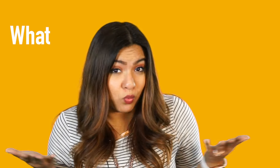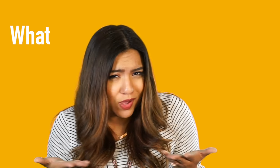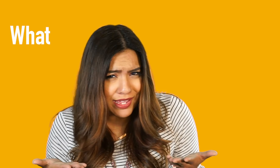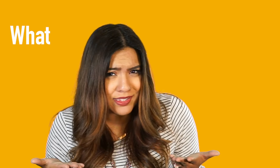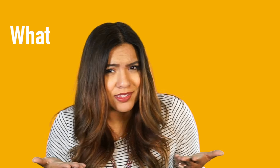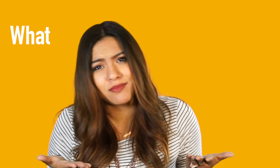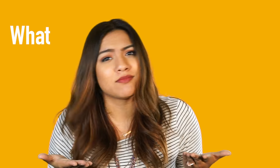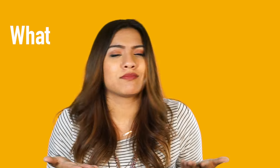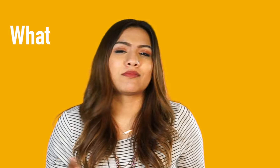what,